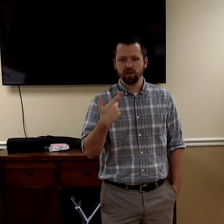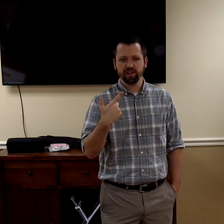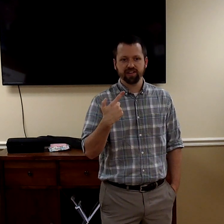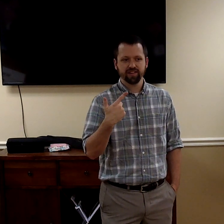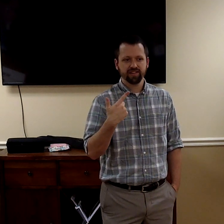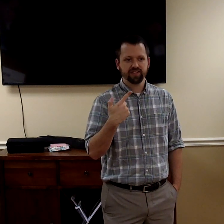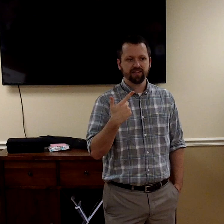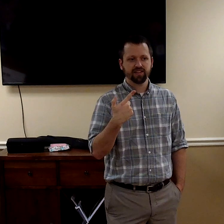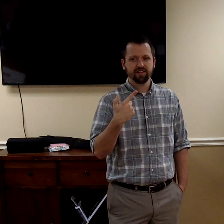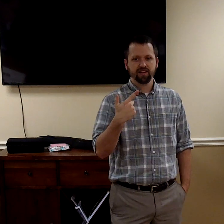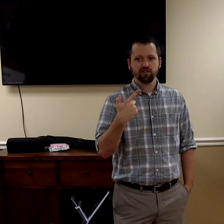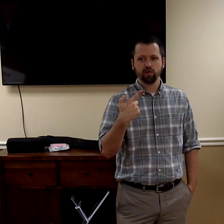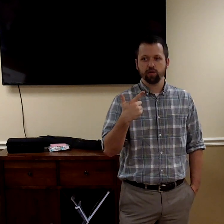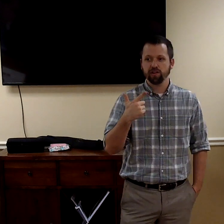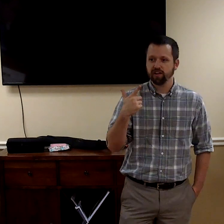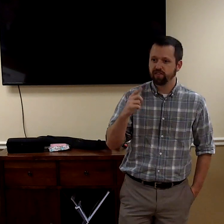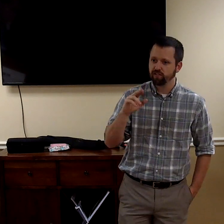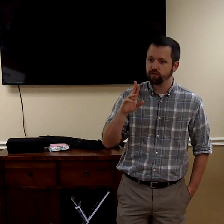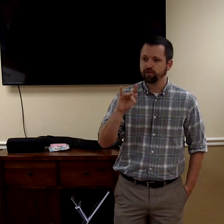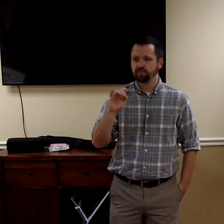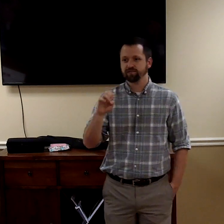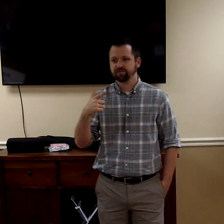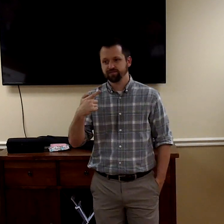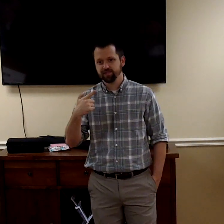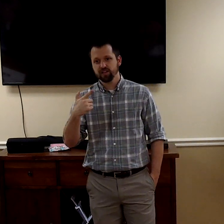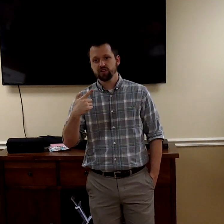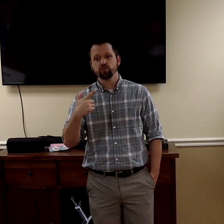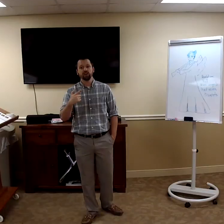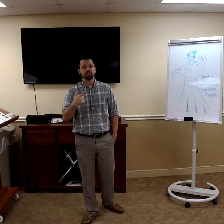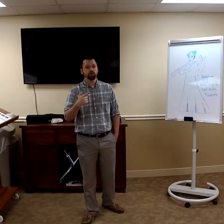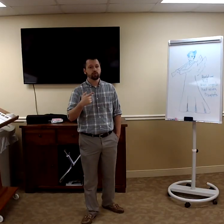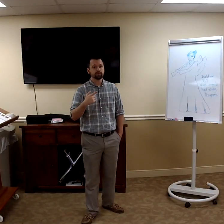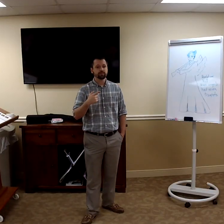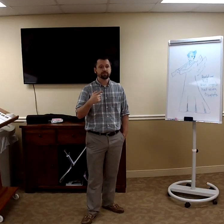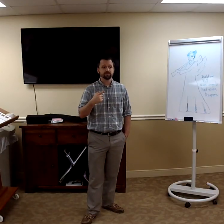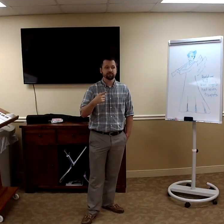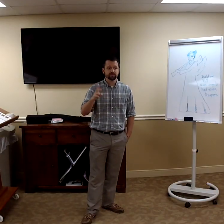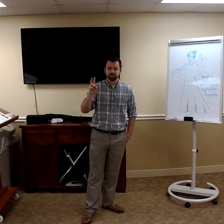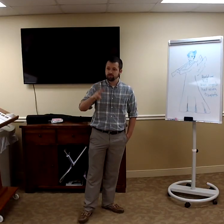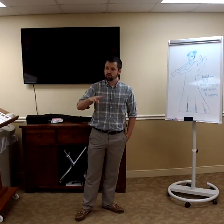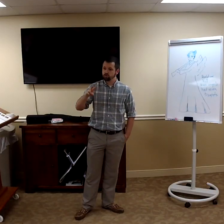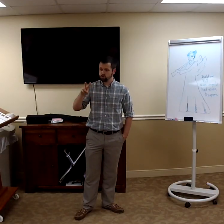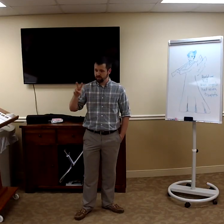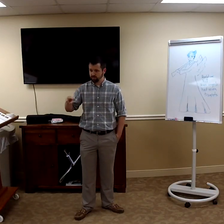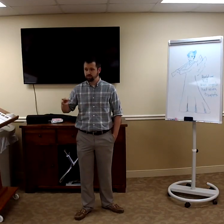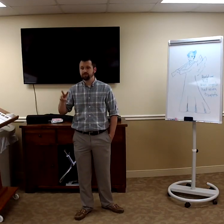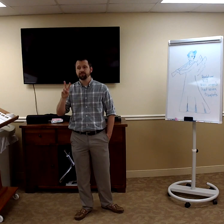21. We got 21 gun salute. 22. 22.